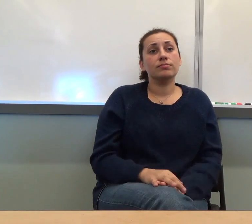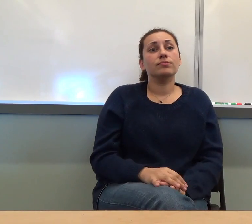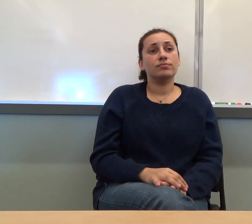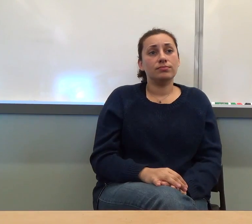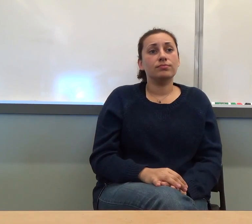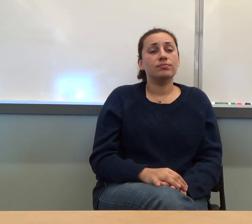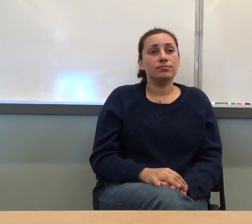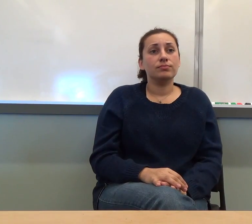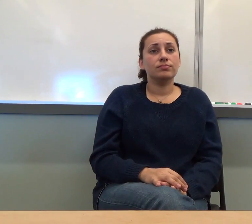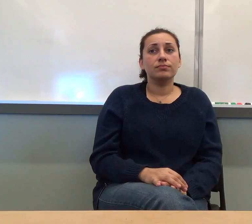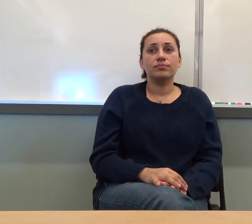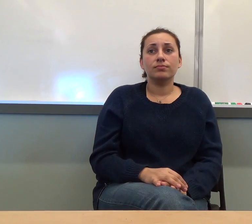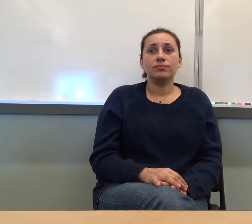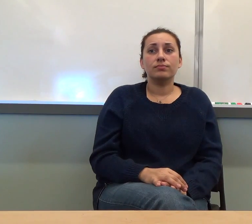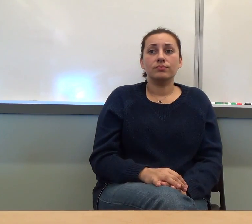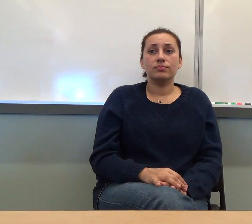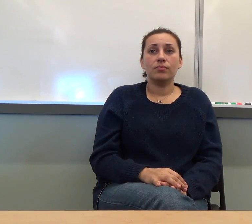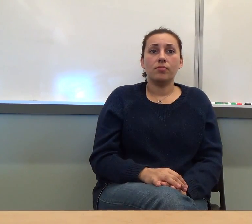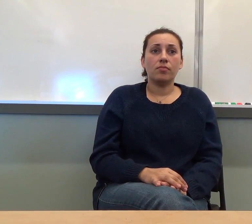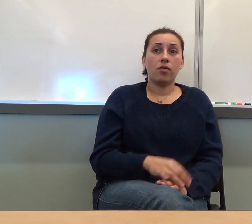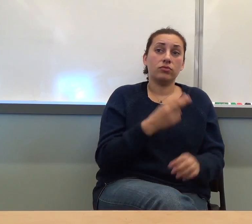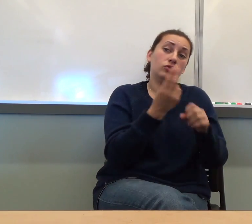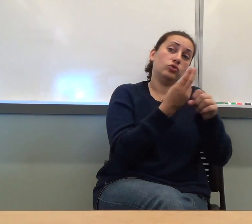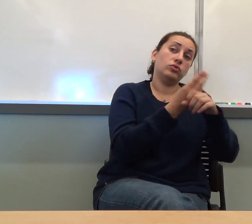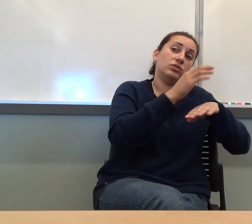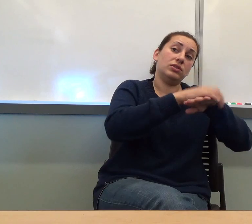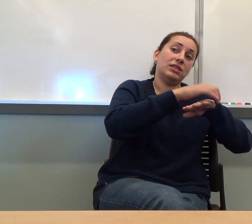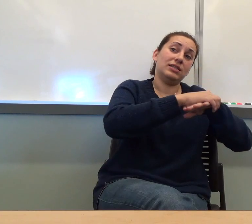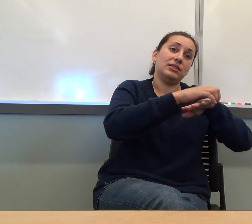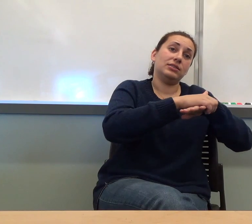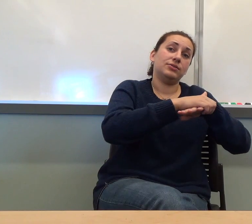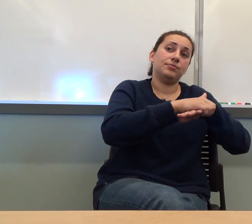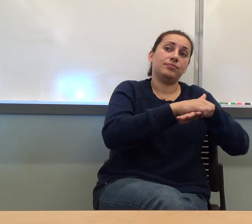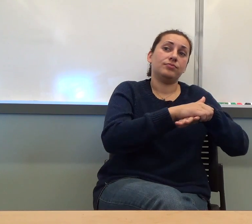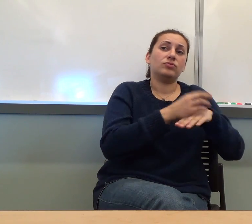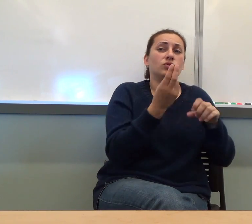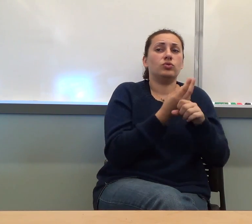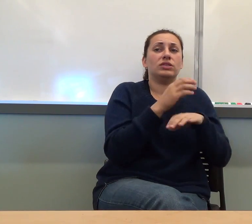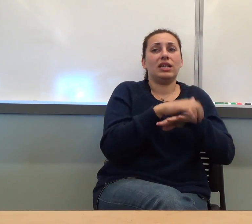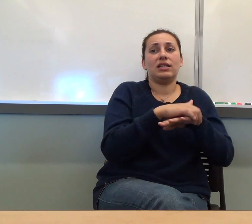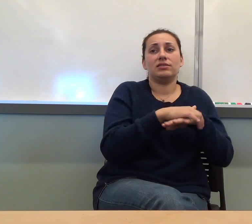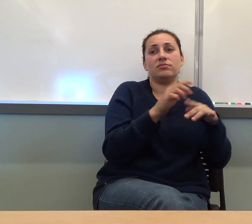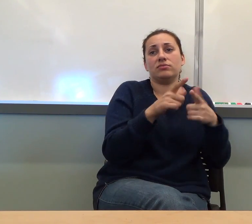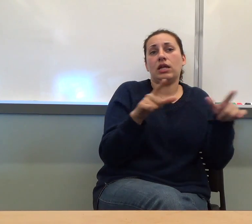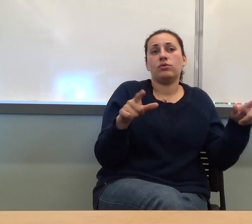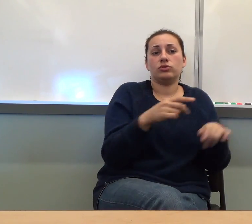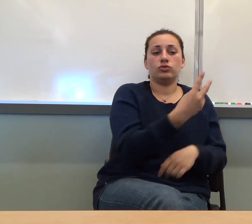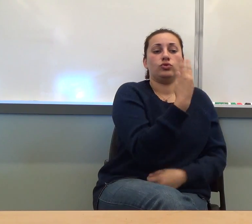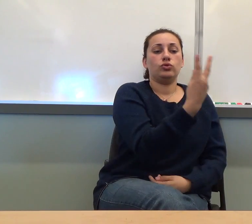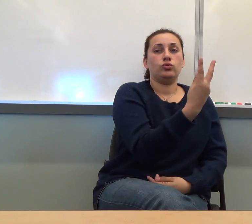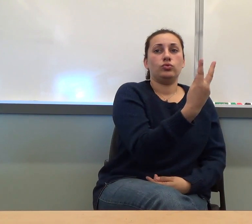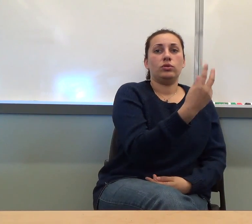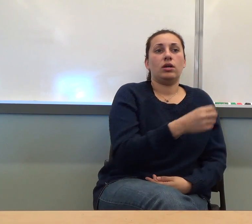You can also use English to do this. You can simply write this as 2 2, 3, like that.